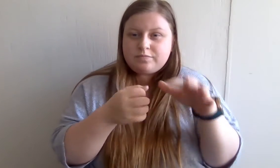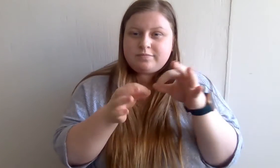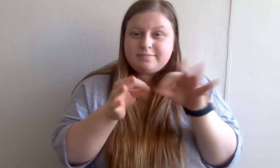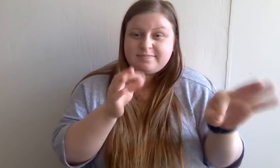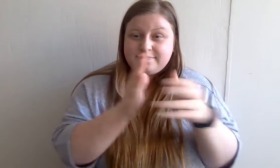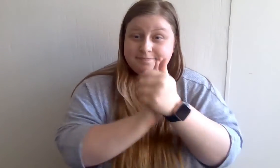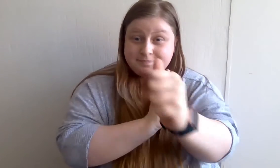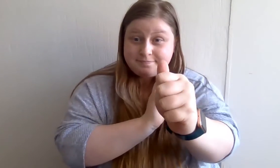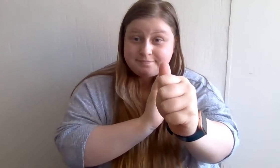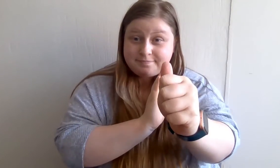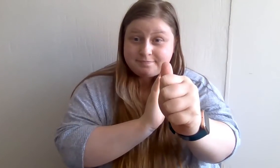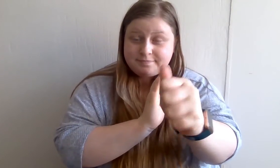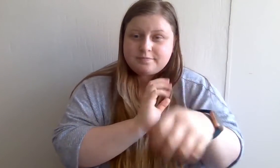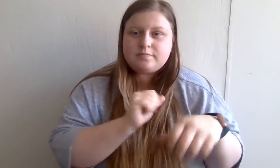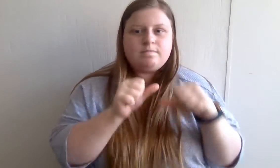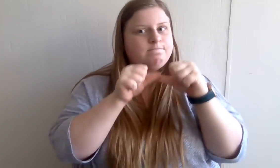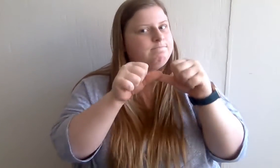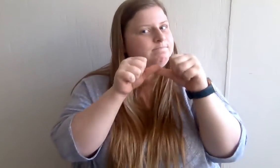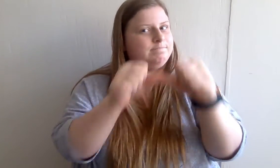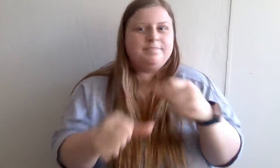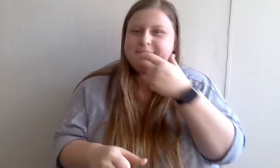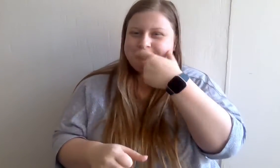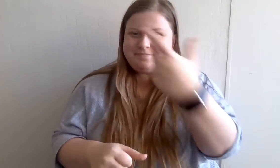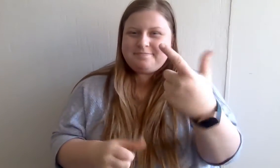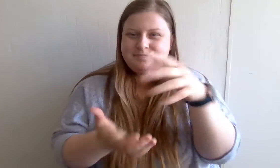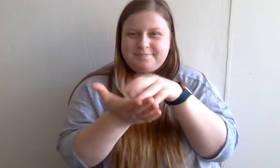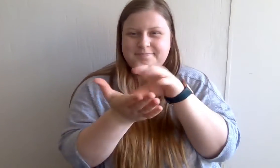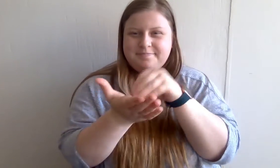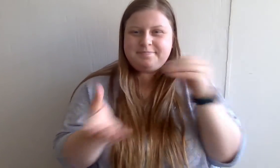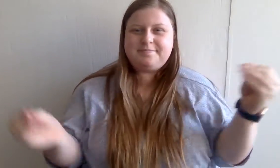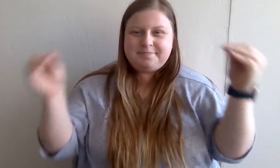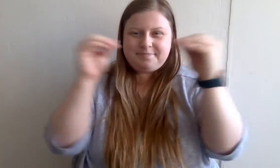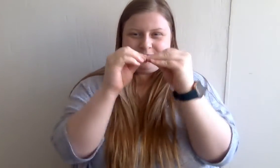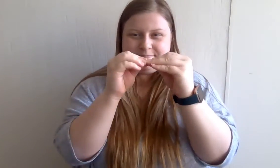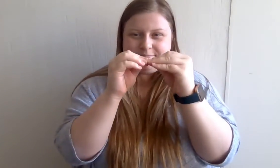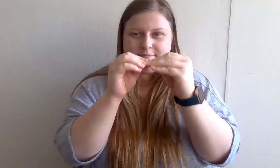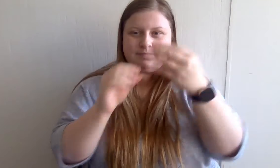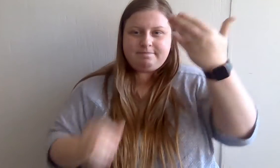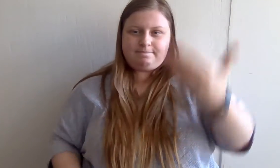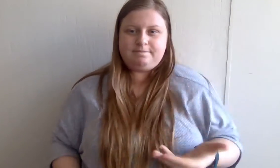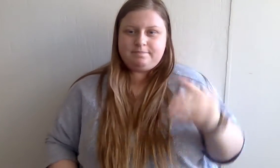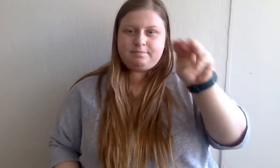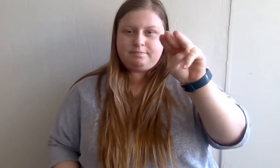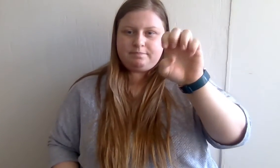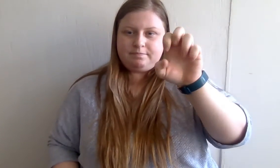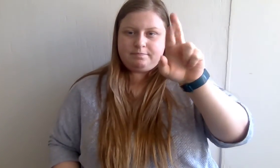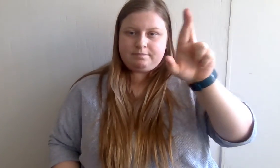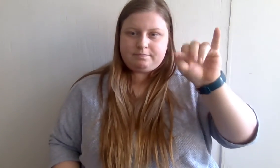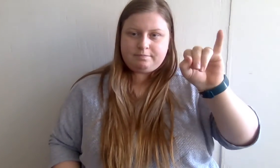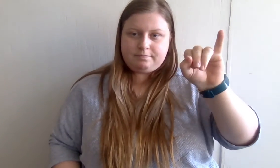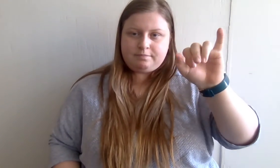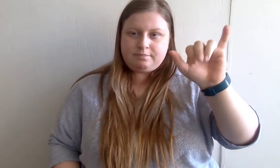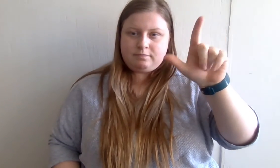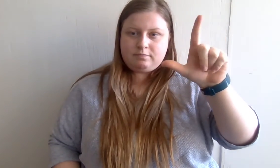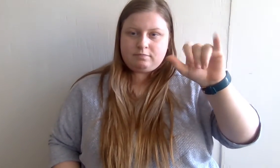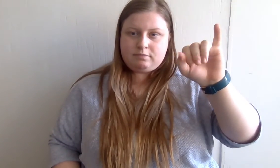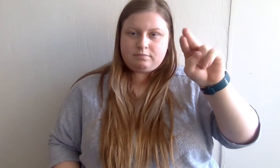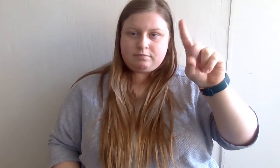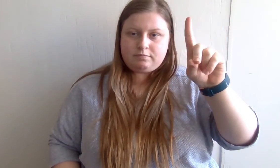support your child's language skills? Well, keep watching to learn more. I'm Lindsey.